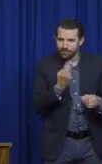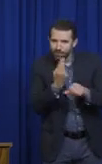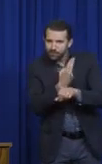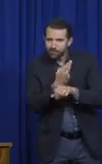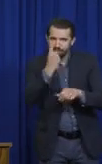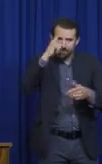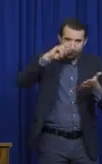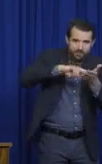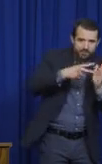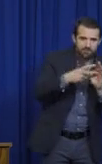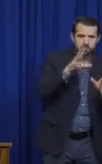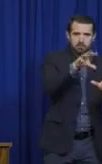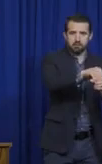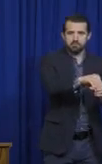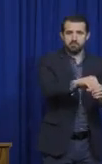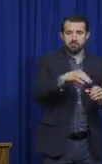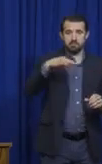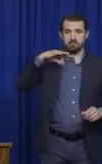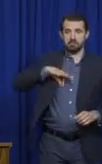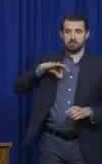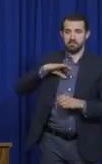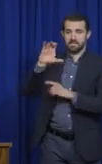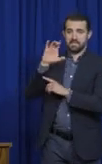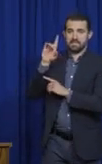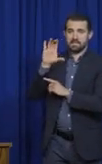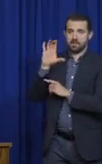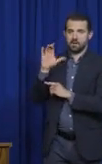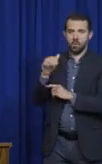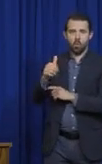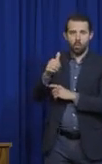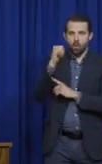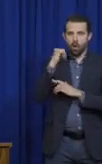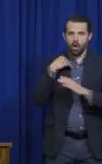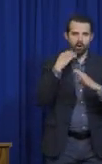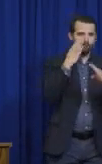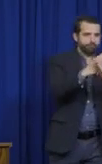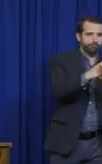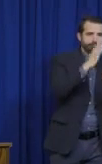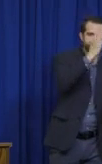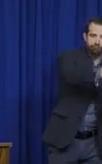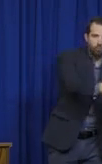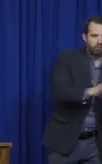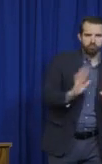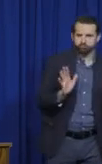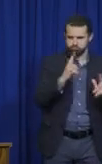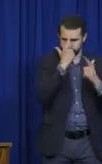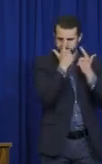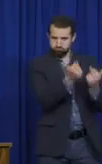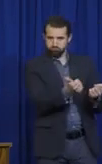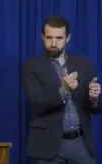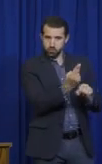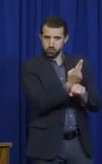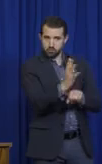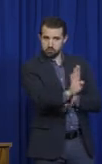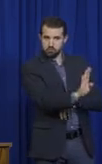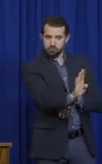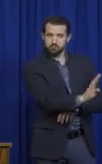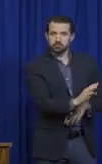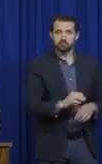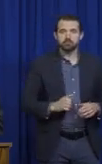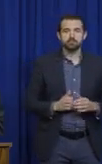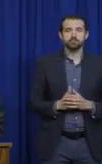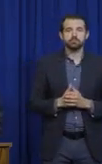CDC doesn't stand between any doctor and any patient. So it can be used now without being part of a